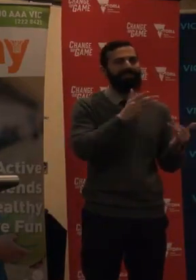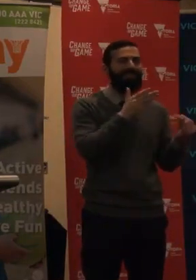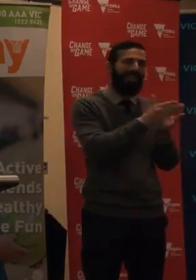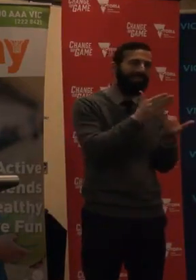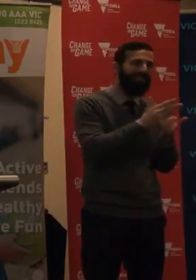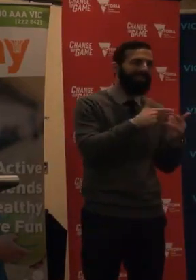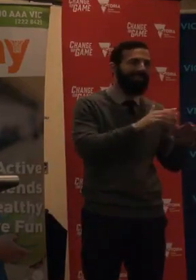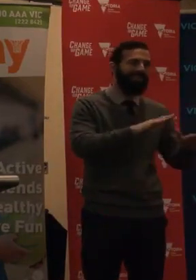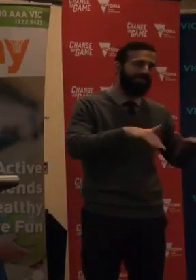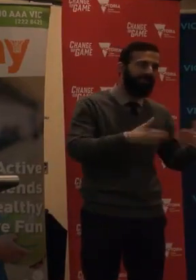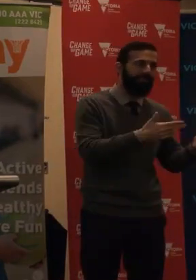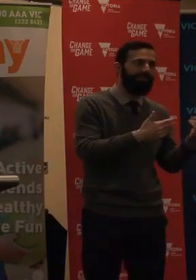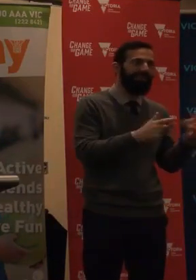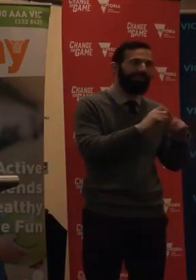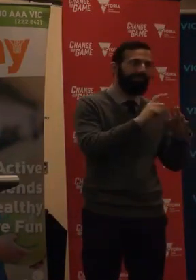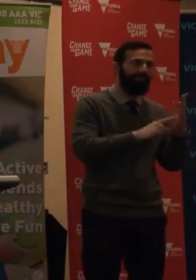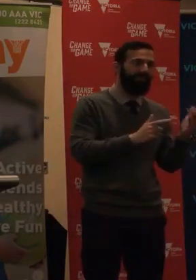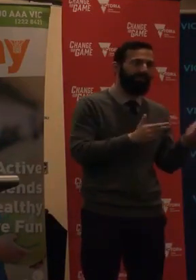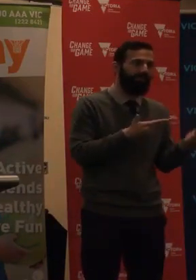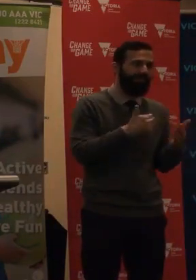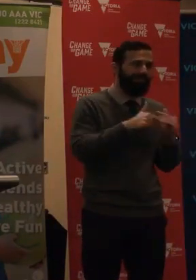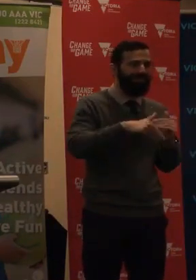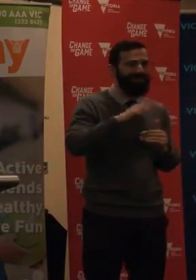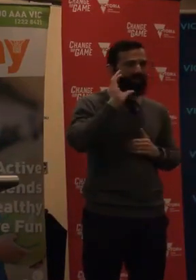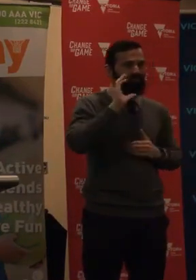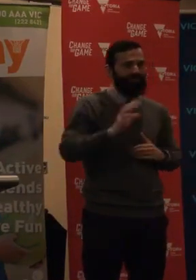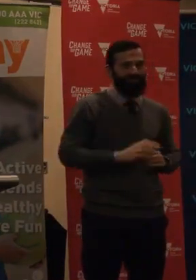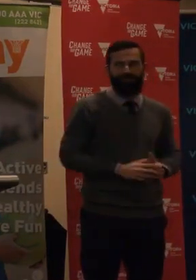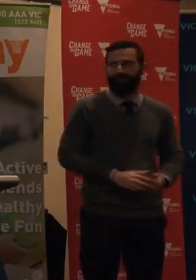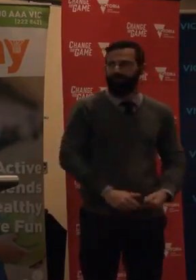and delivering disability services in this country.